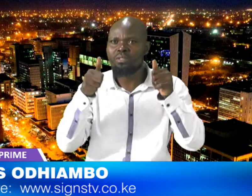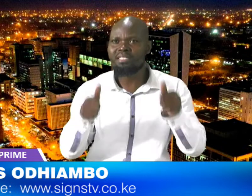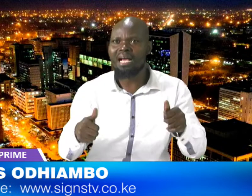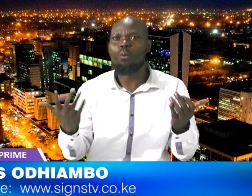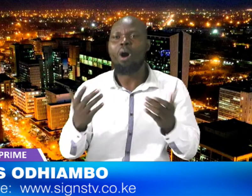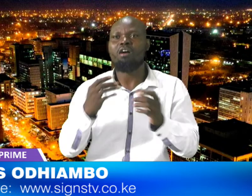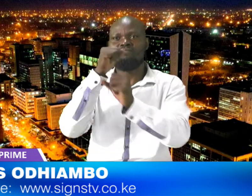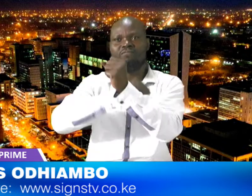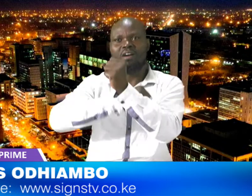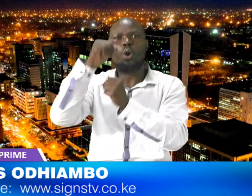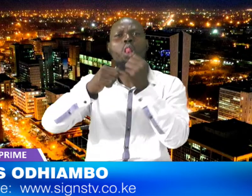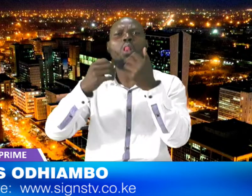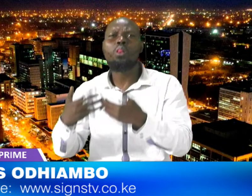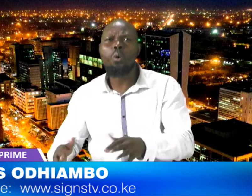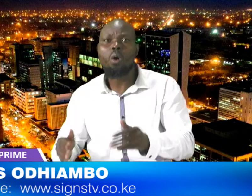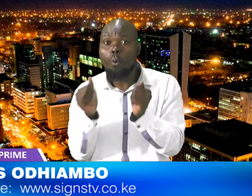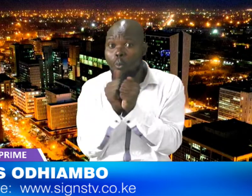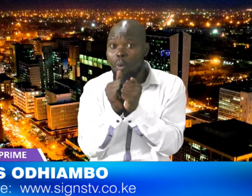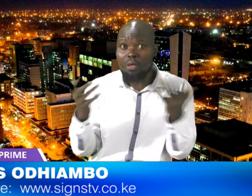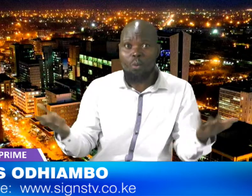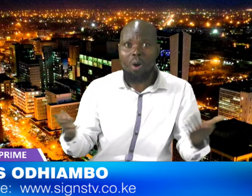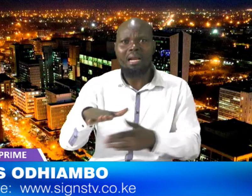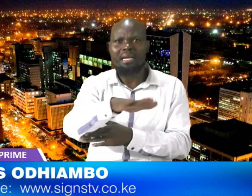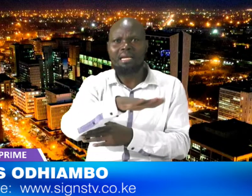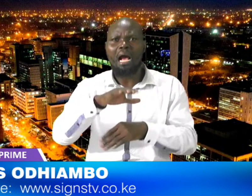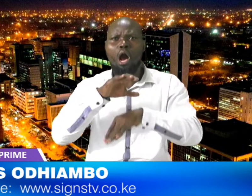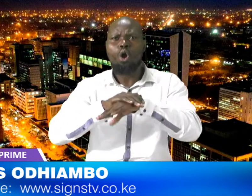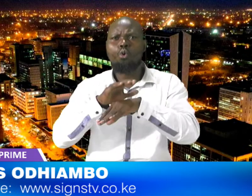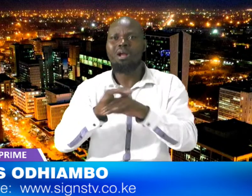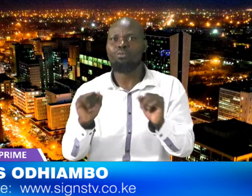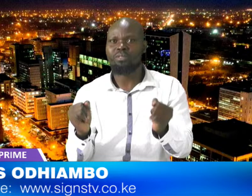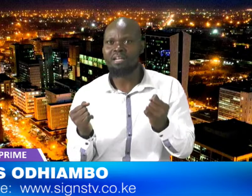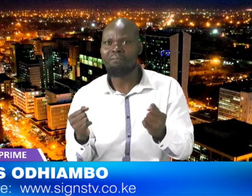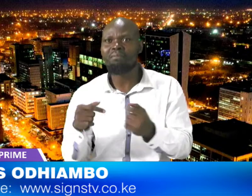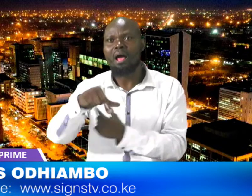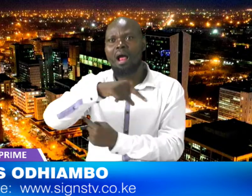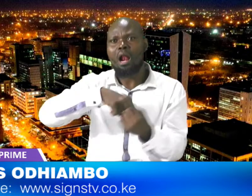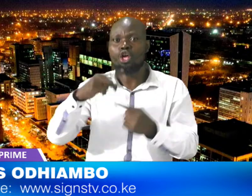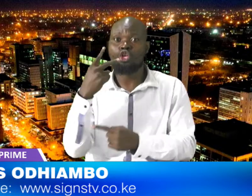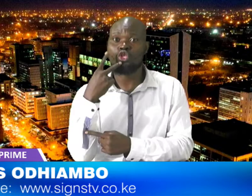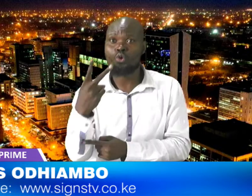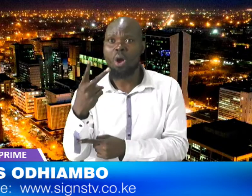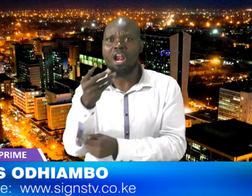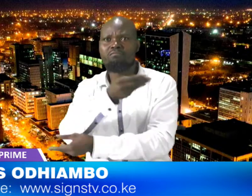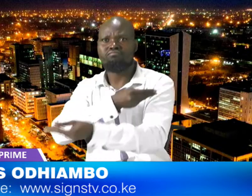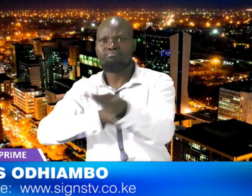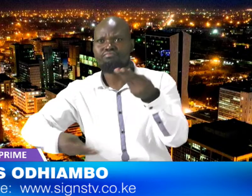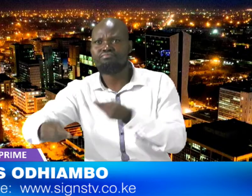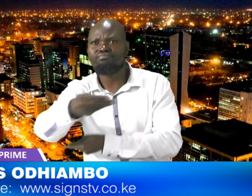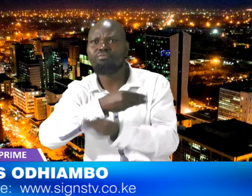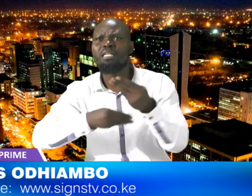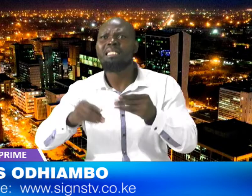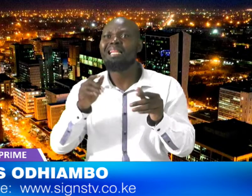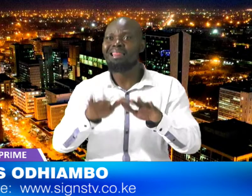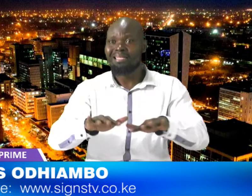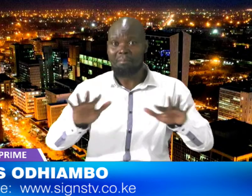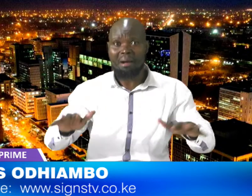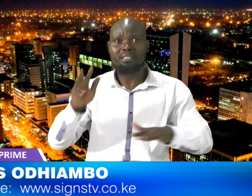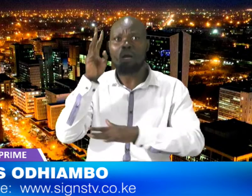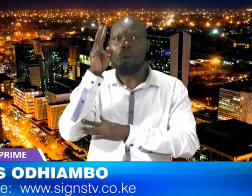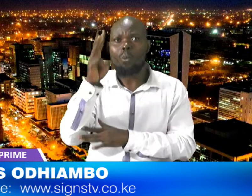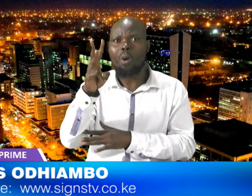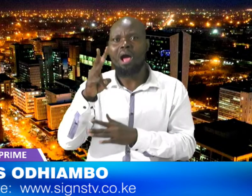middlemen and reducing post-harvest losses. With a capacity to